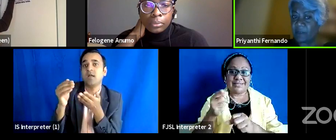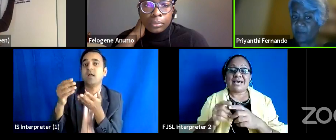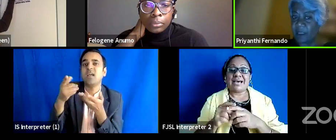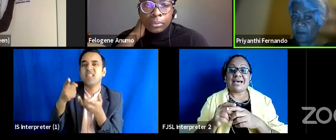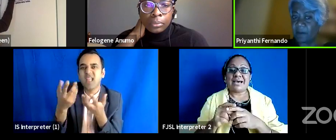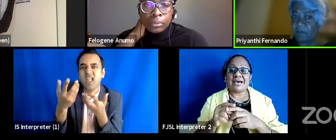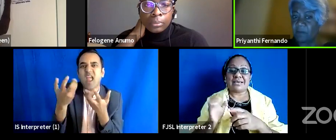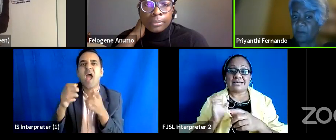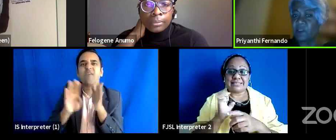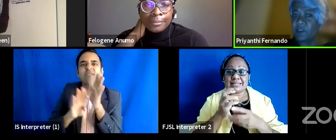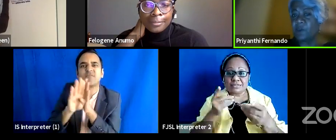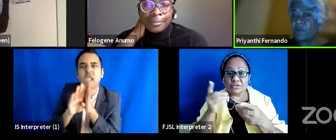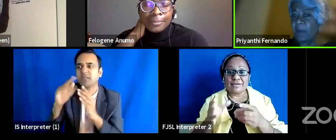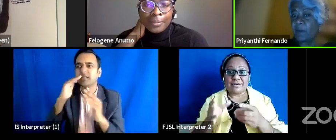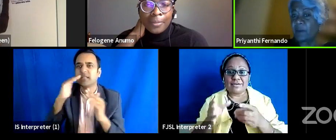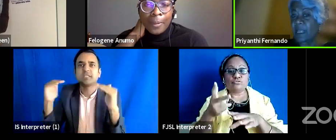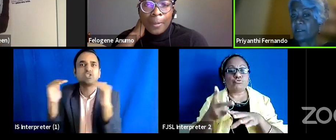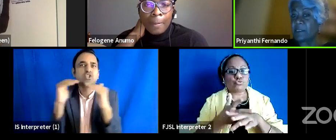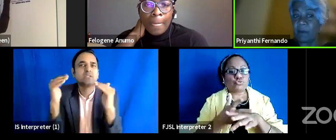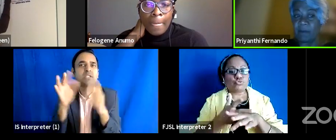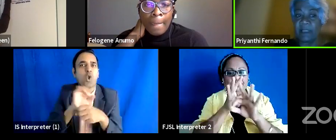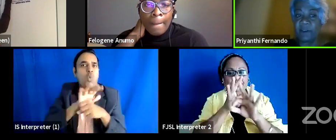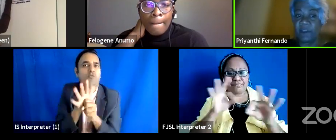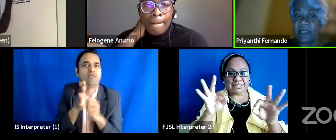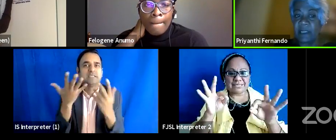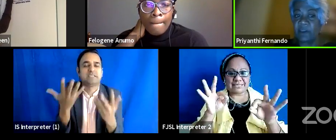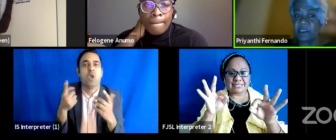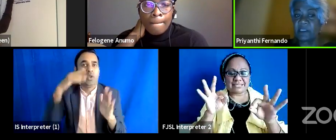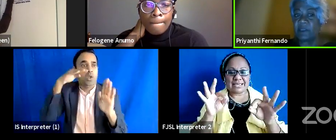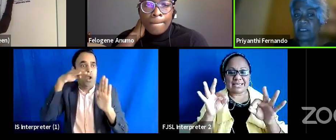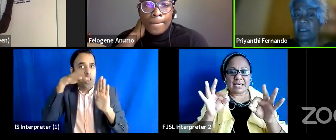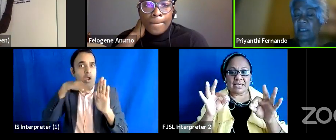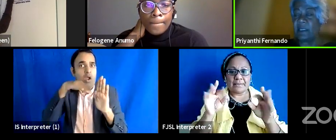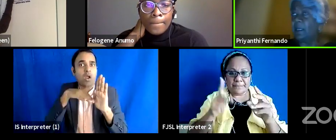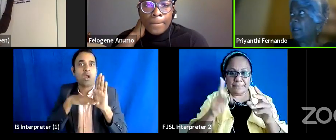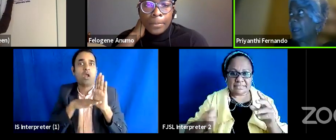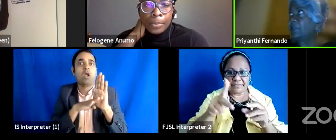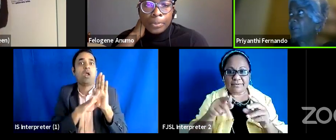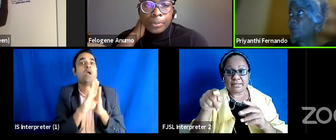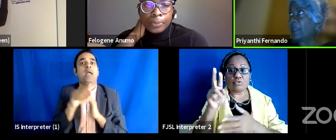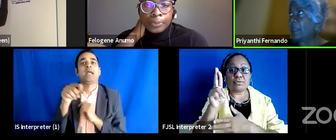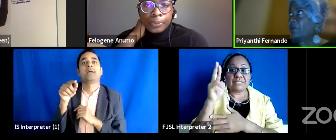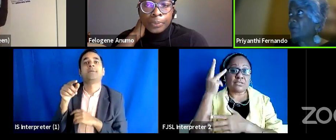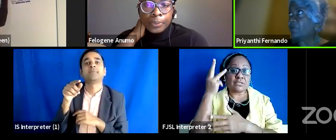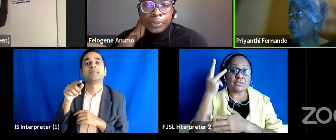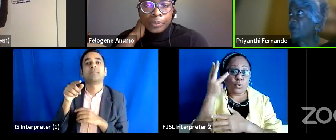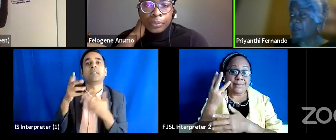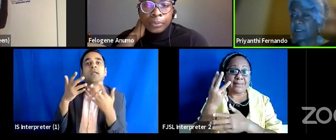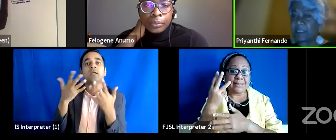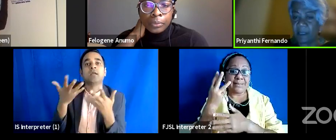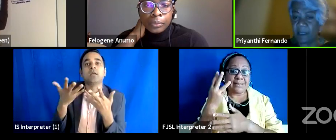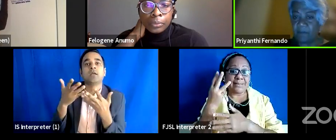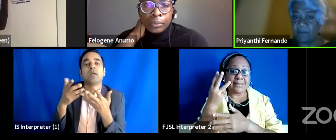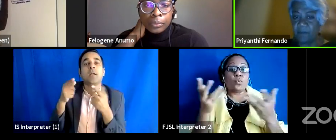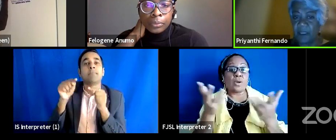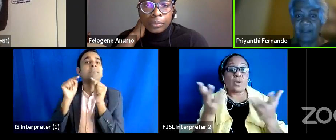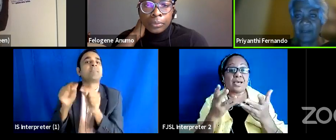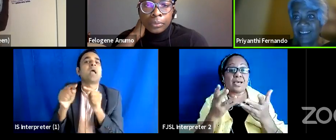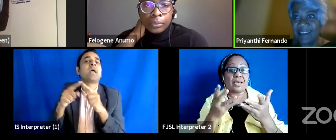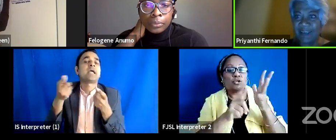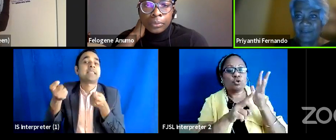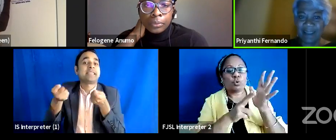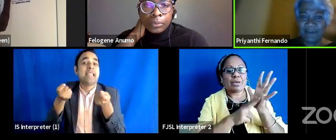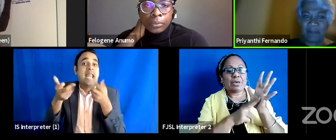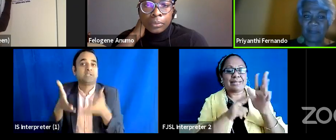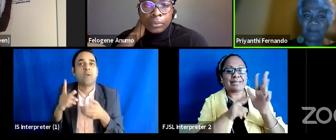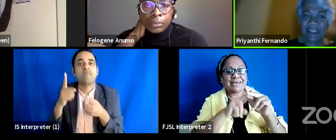Australia Pacific. She also represents the Women and Gender Constituency at UNFCCC.